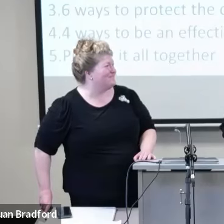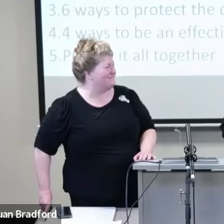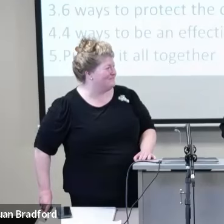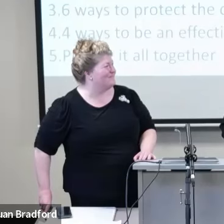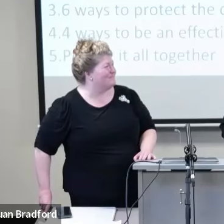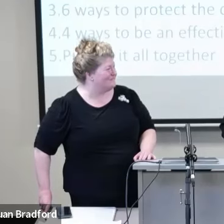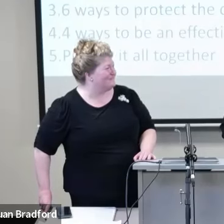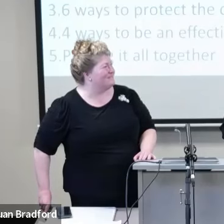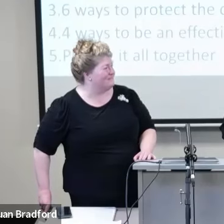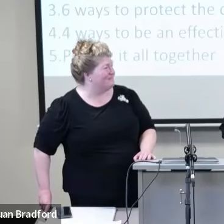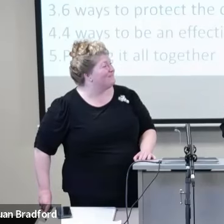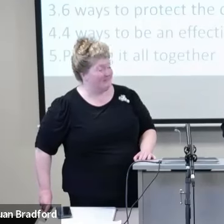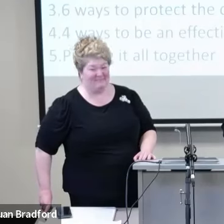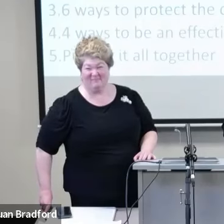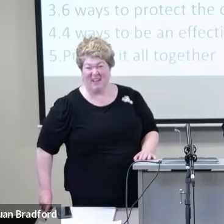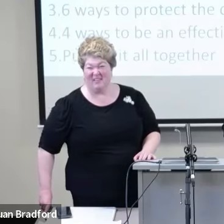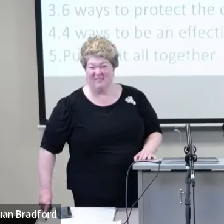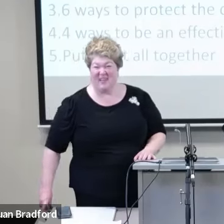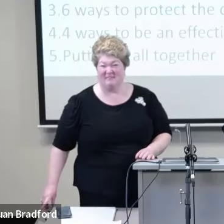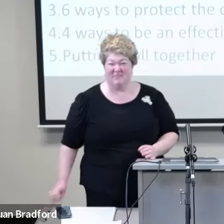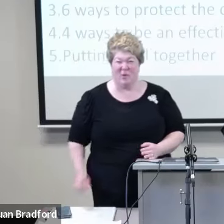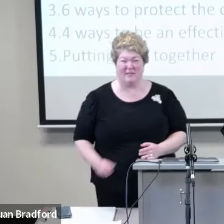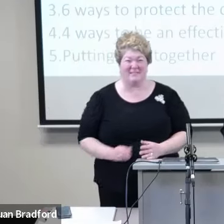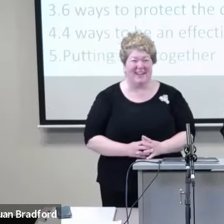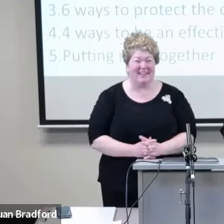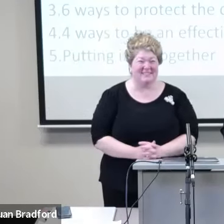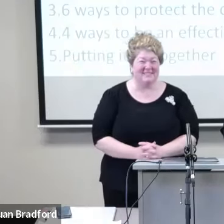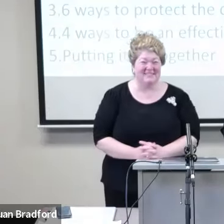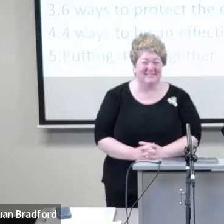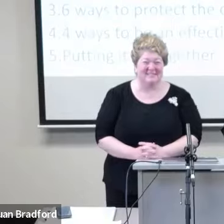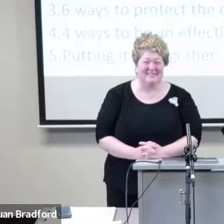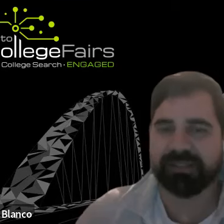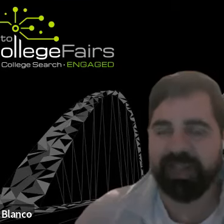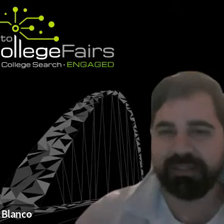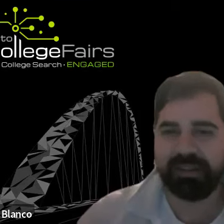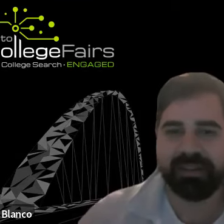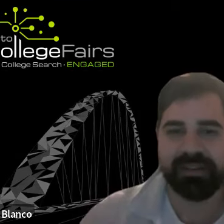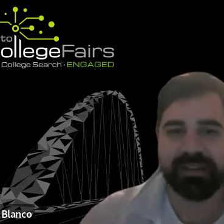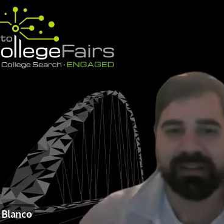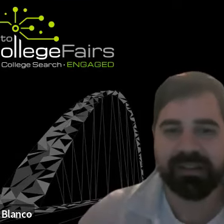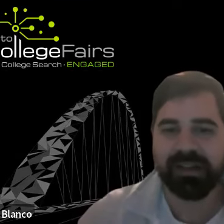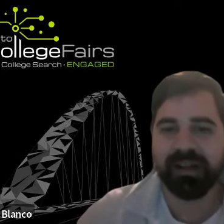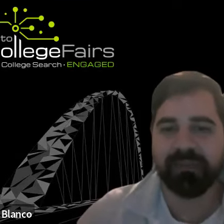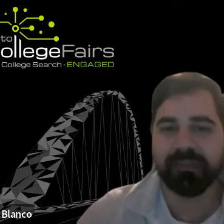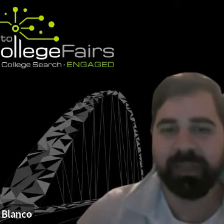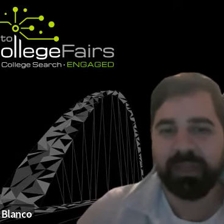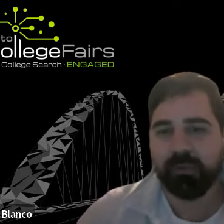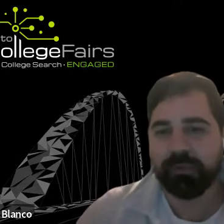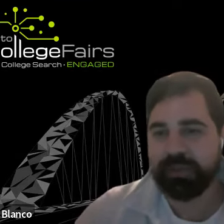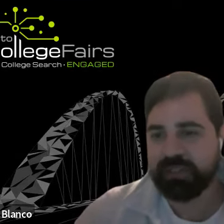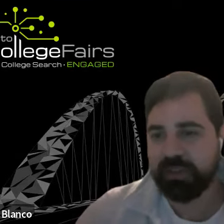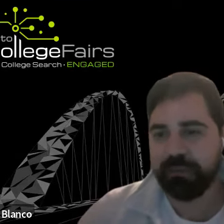can stay on pace if you're aware i love that go outside excellent excellent idea um